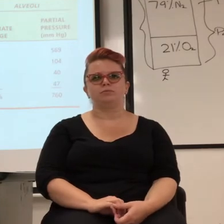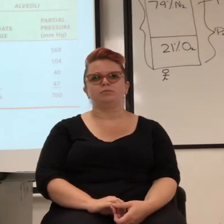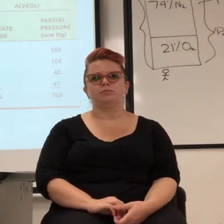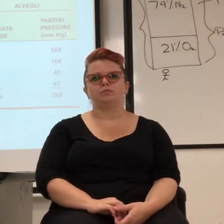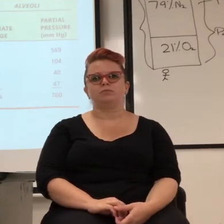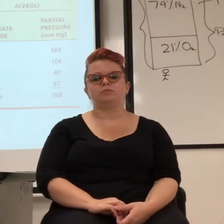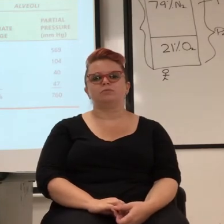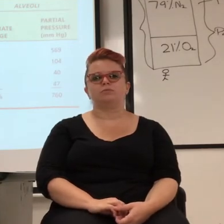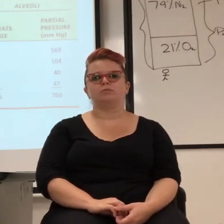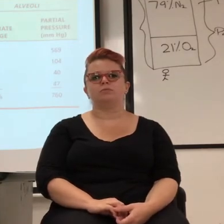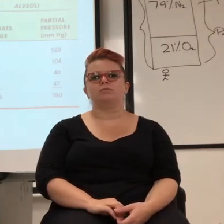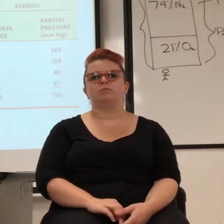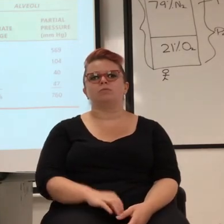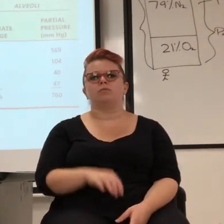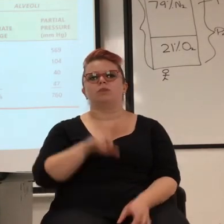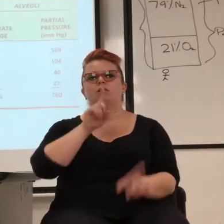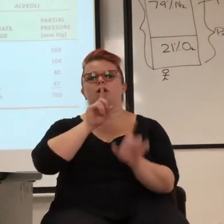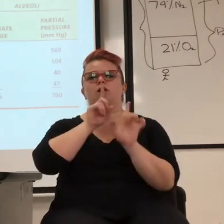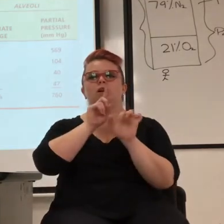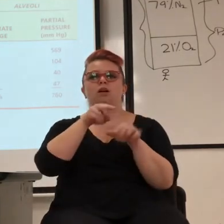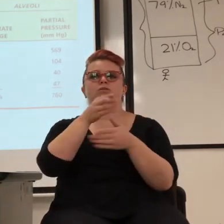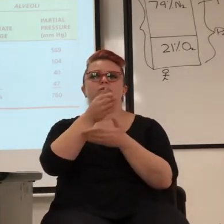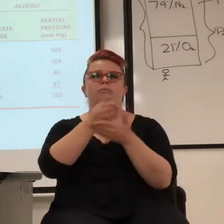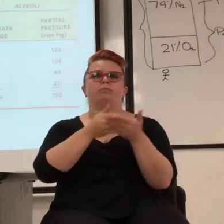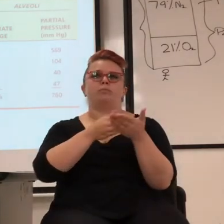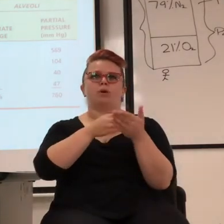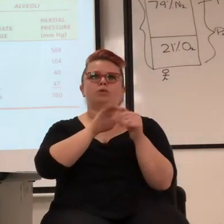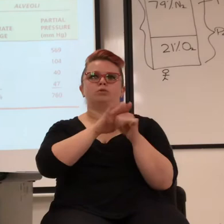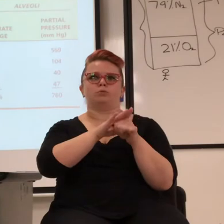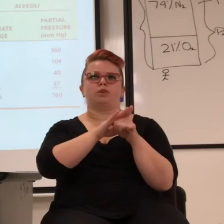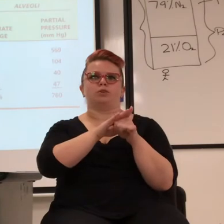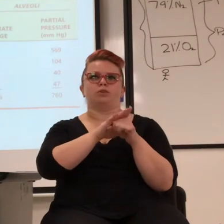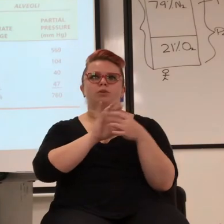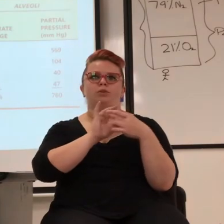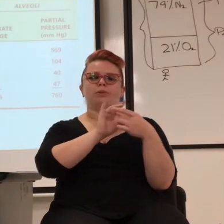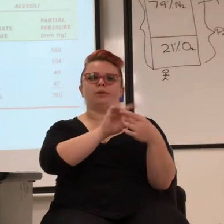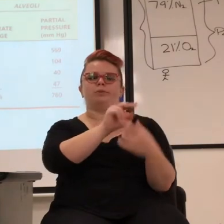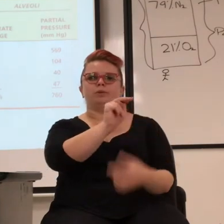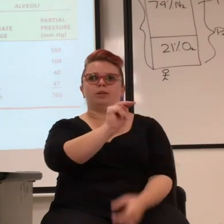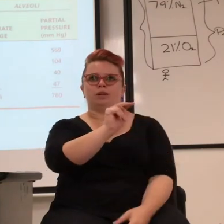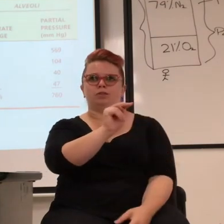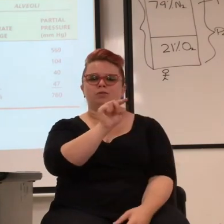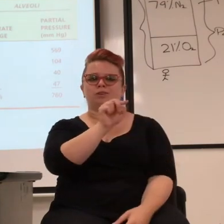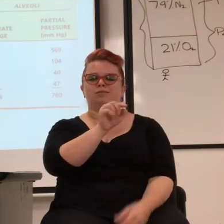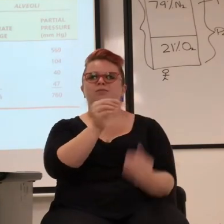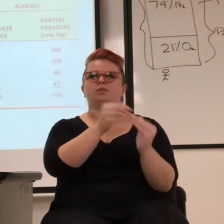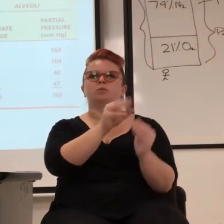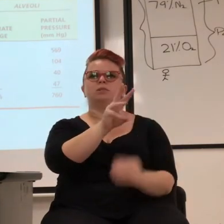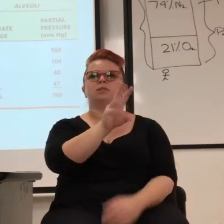And that gives you a partial pressure due to nitrogen of 600.